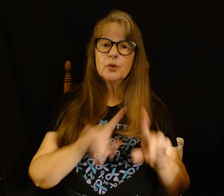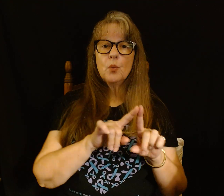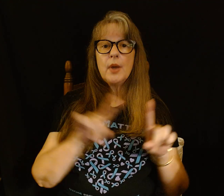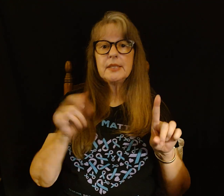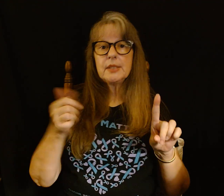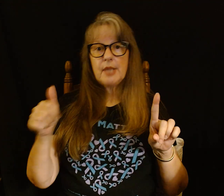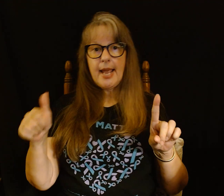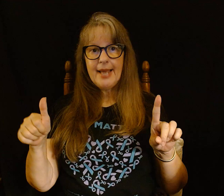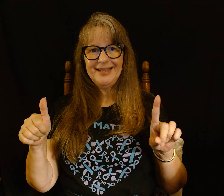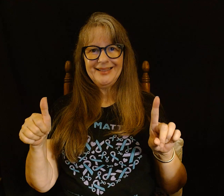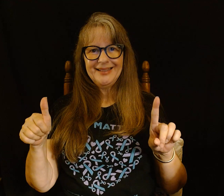1 to 10,